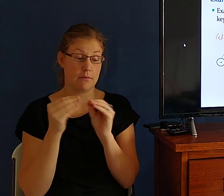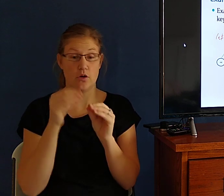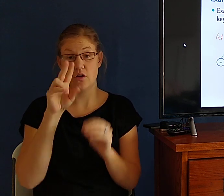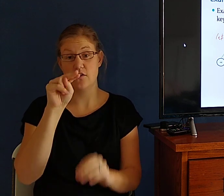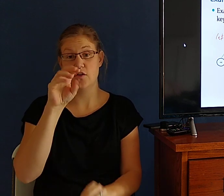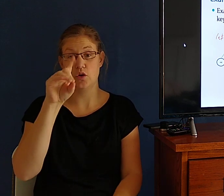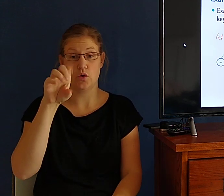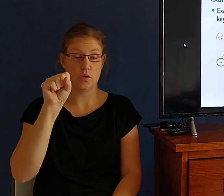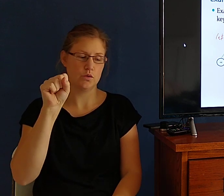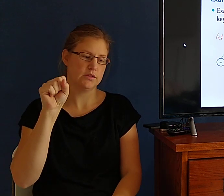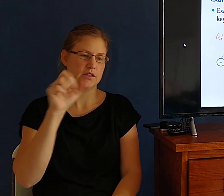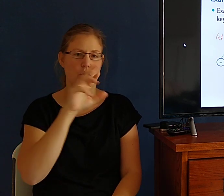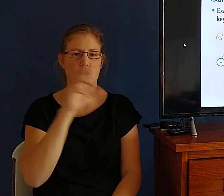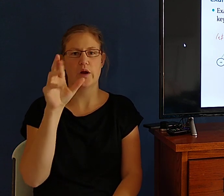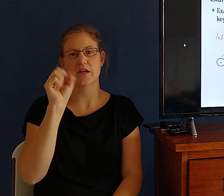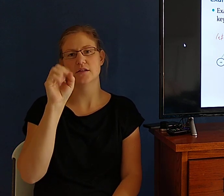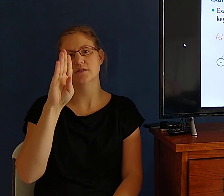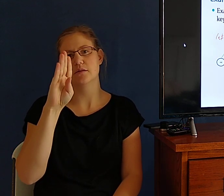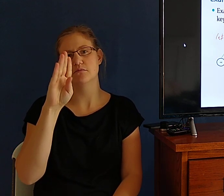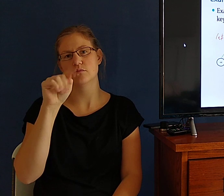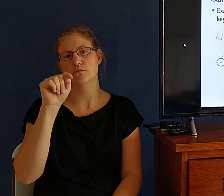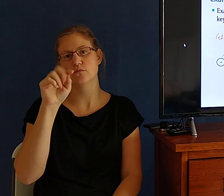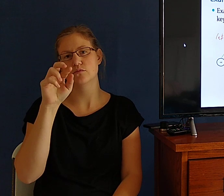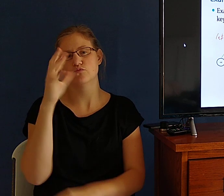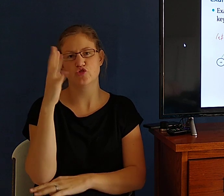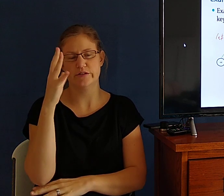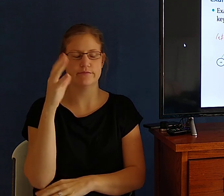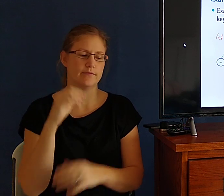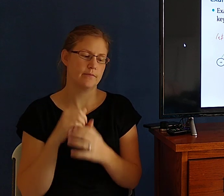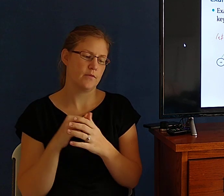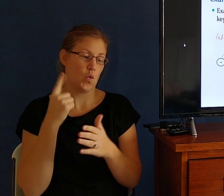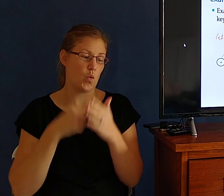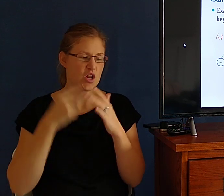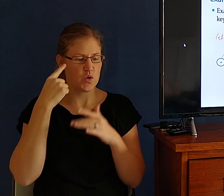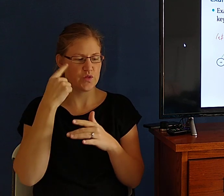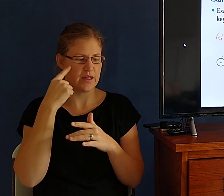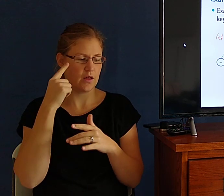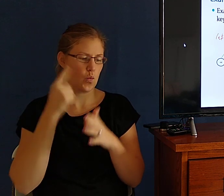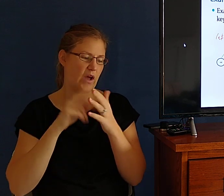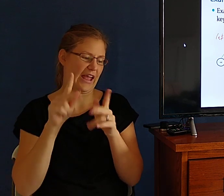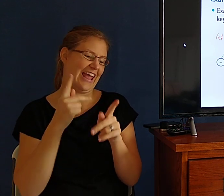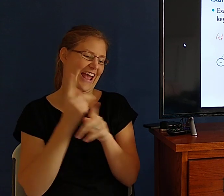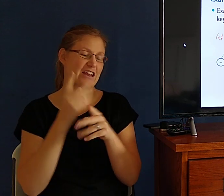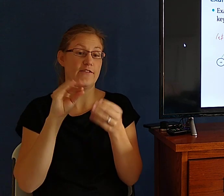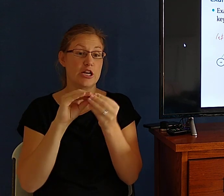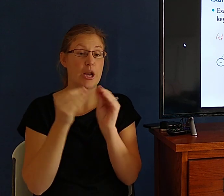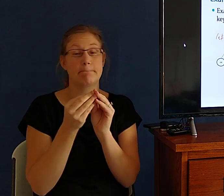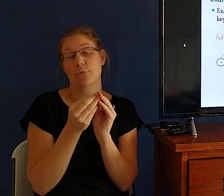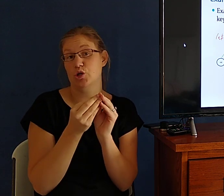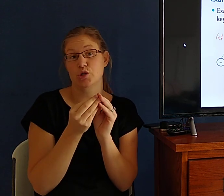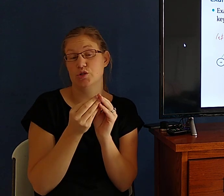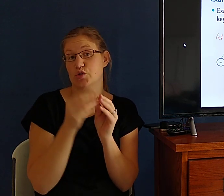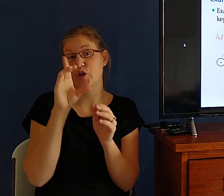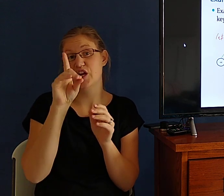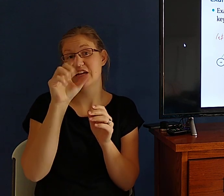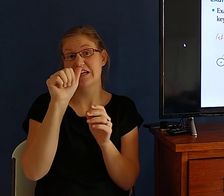the right subtree. Okay, so what do you think? What kind of numbers that, or data that we will